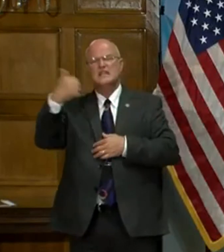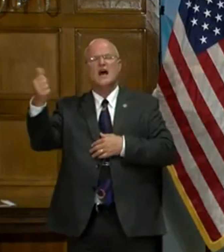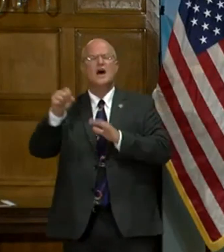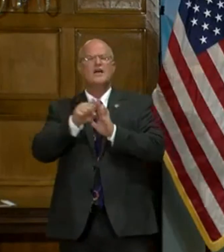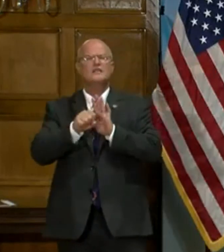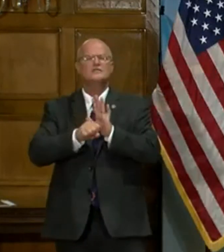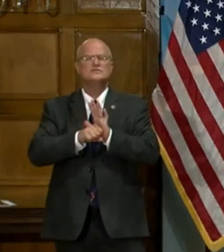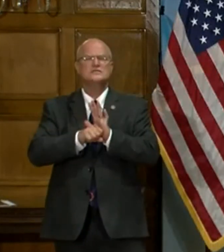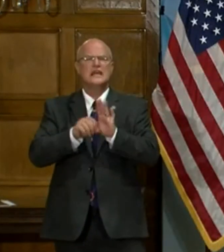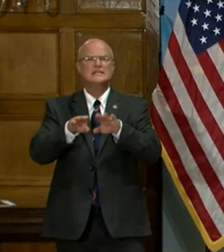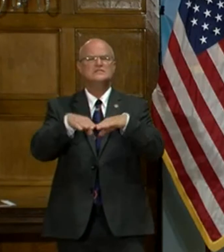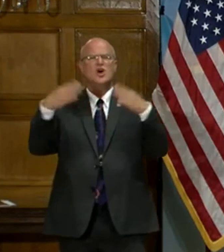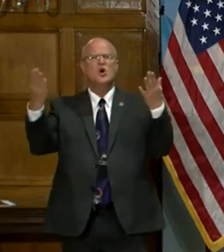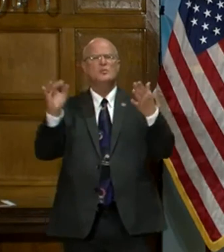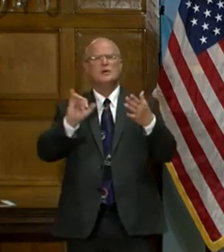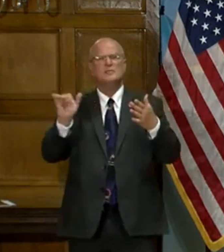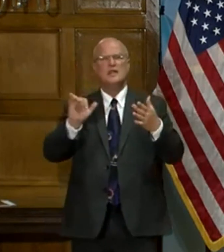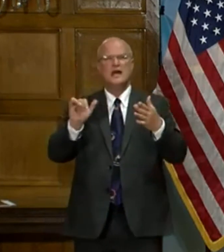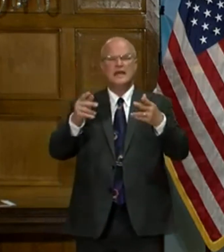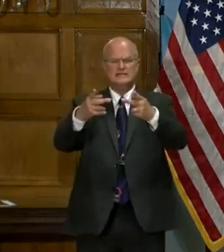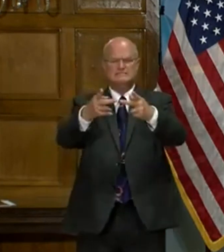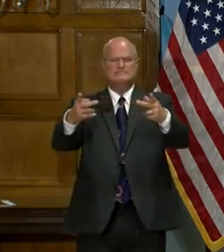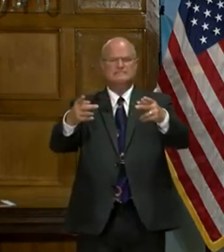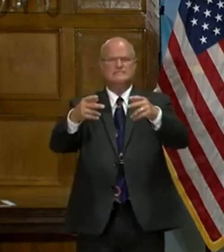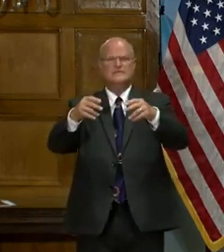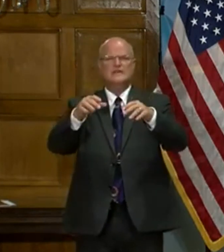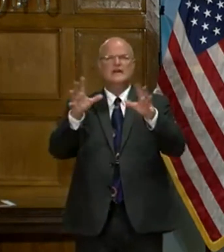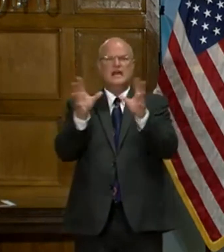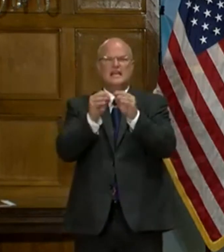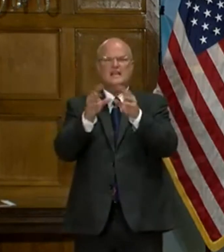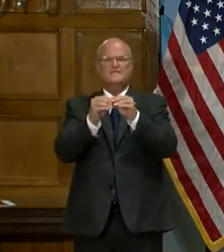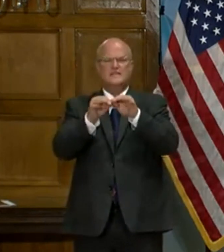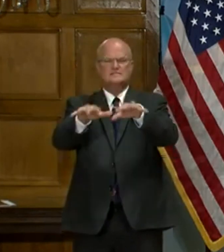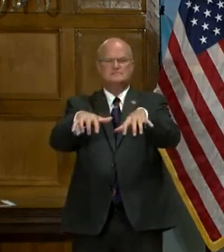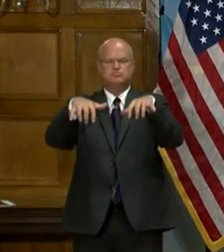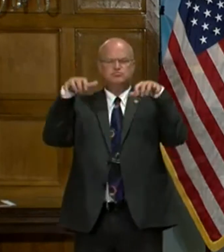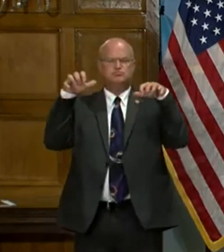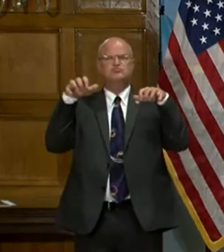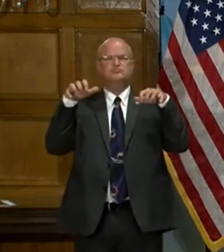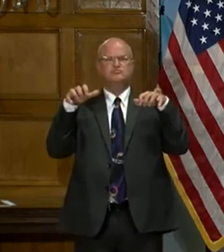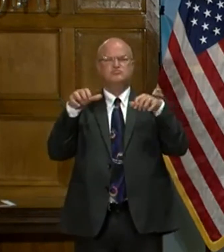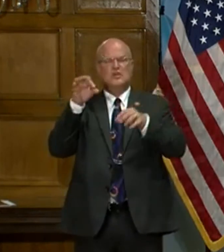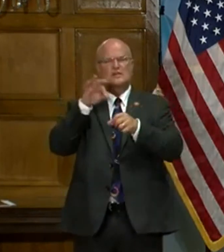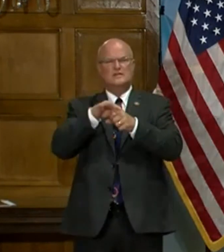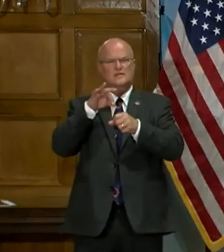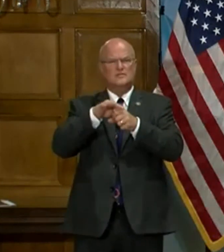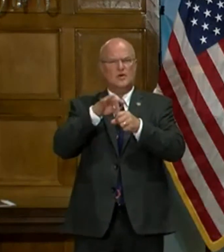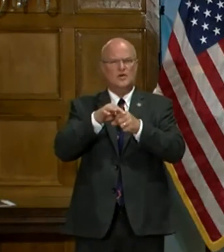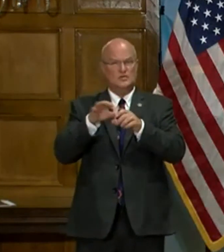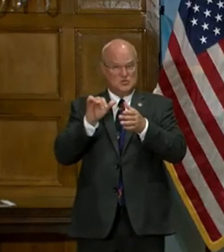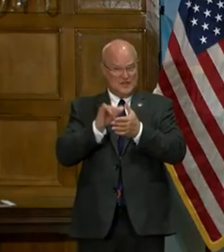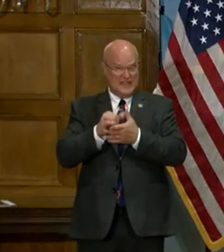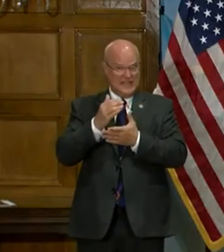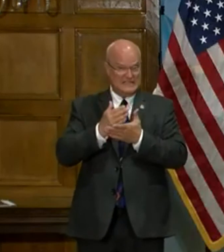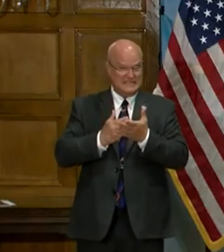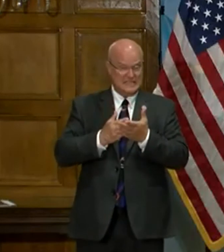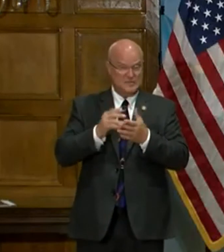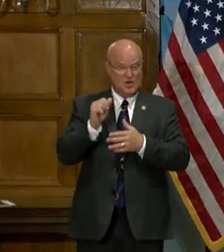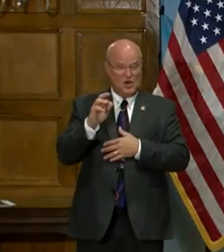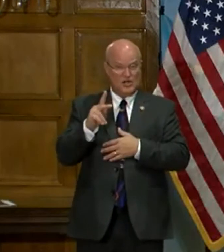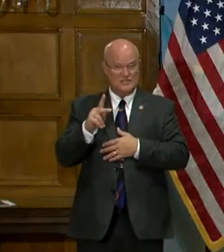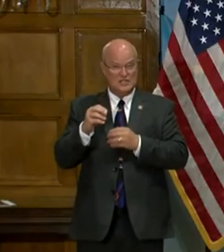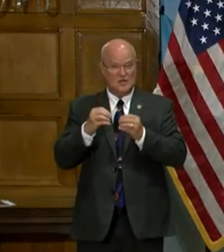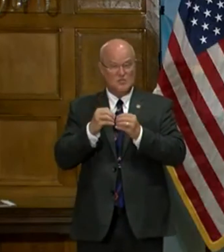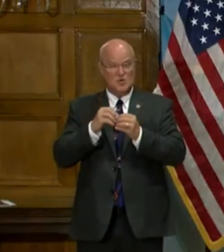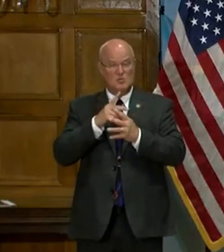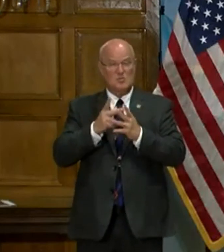states open up like arenas or convention centers as polling locations. Is there any talk about doing that in some of Arkansas's